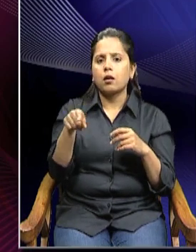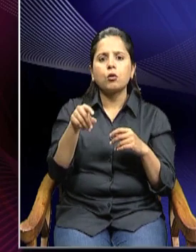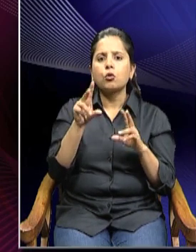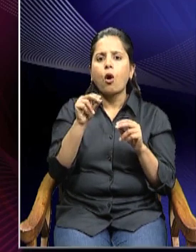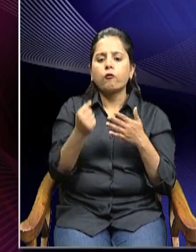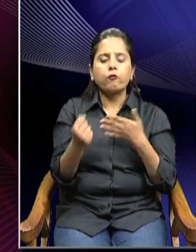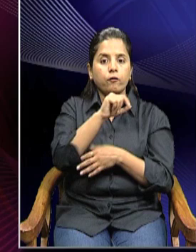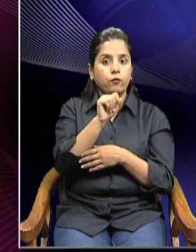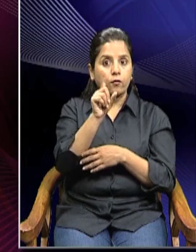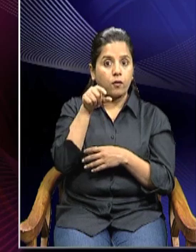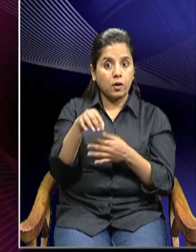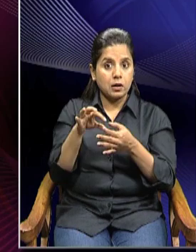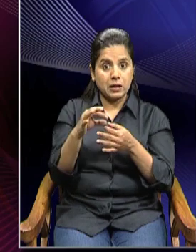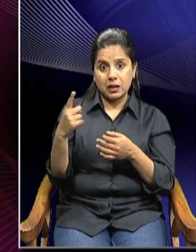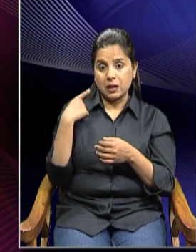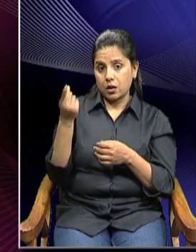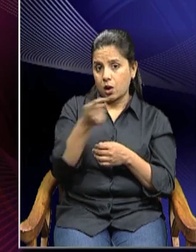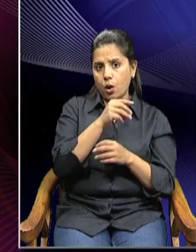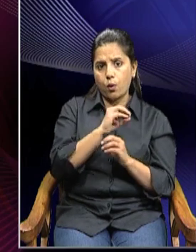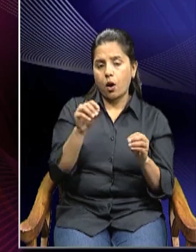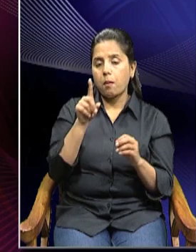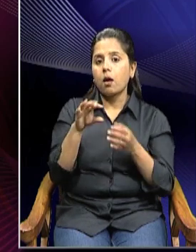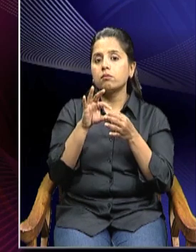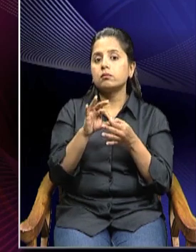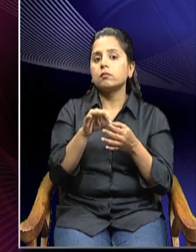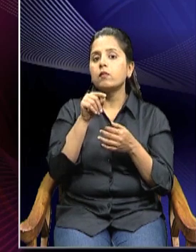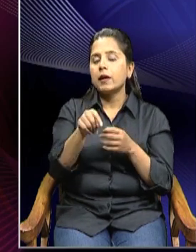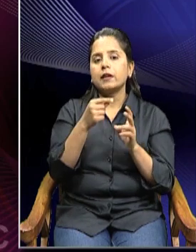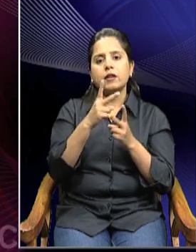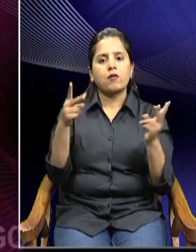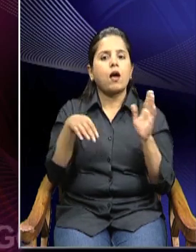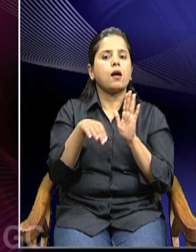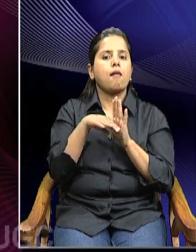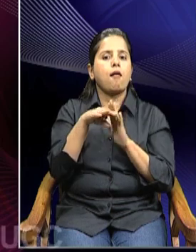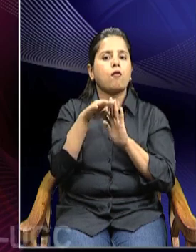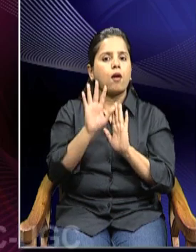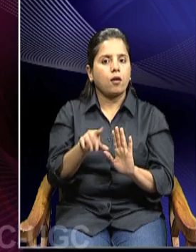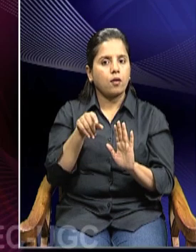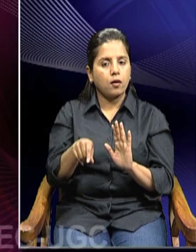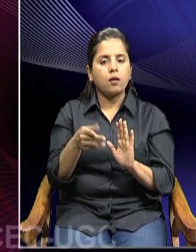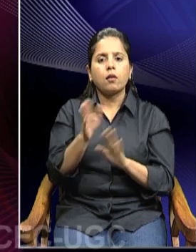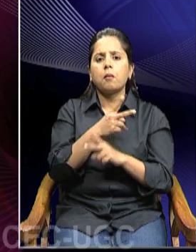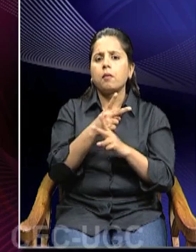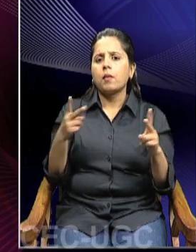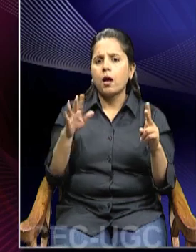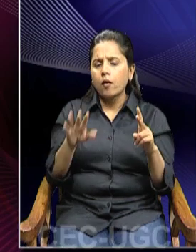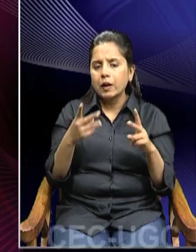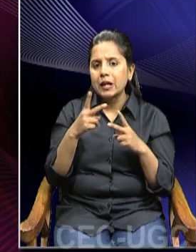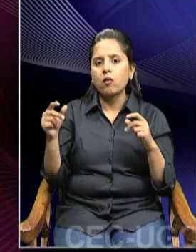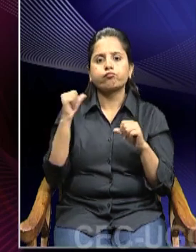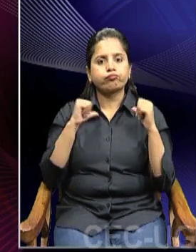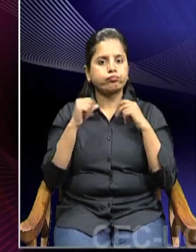primarily relations between leaders, they are relations at different levels via many different